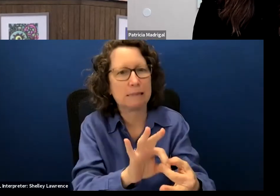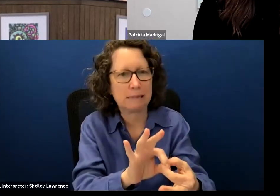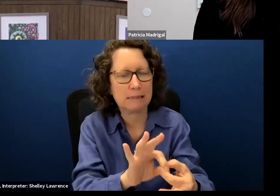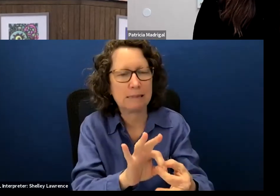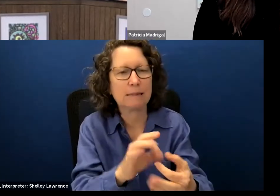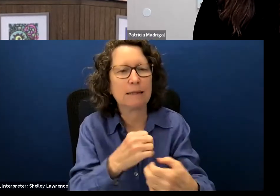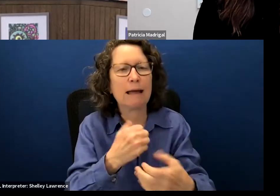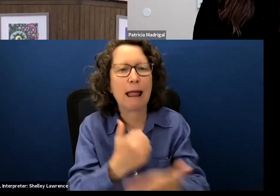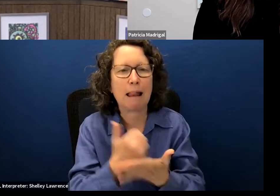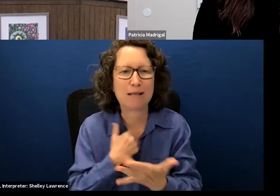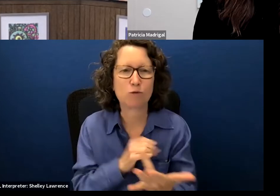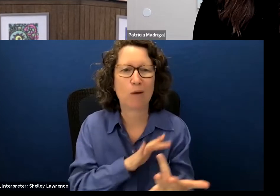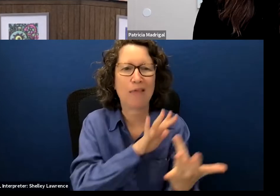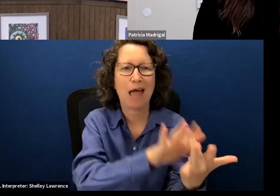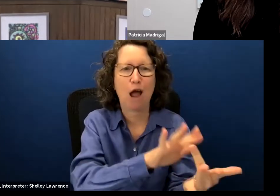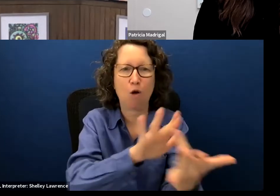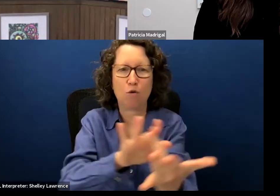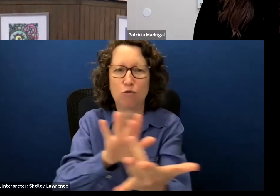that outreach